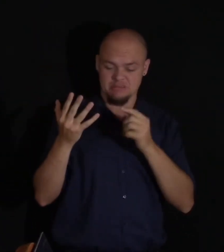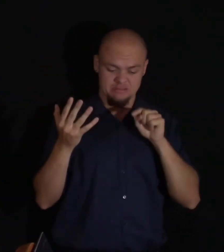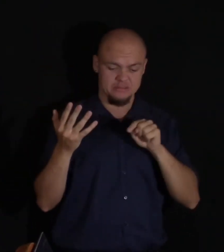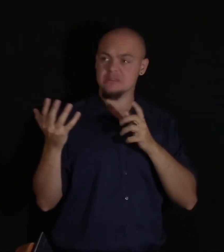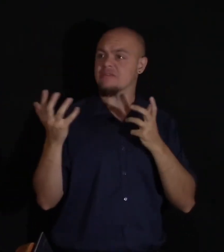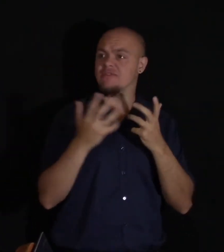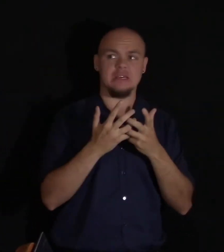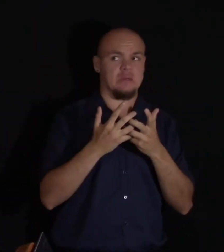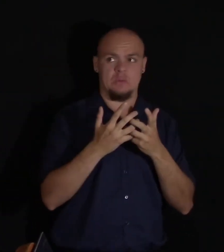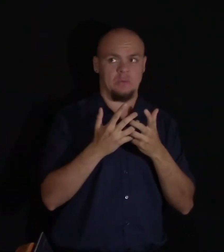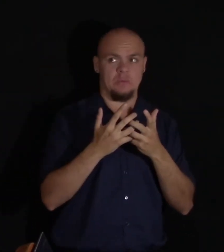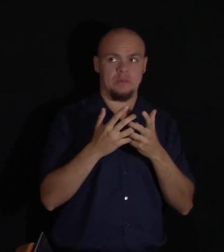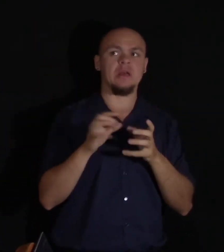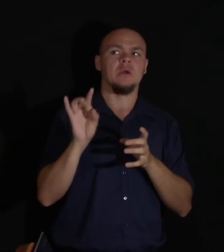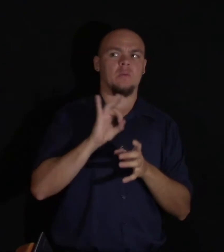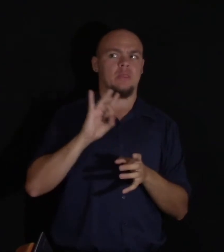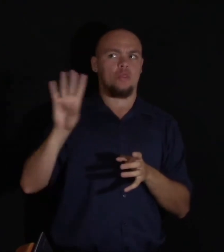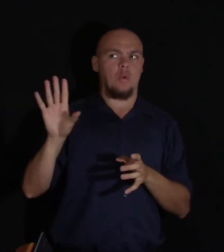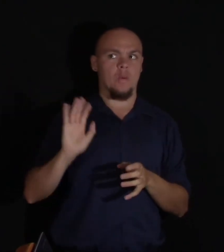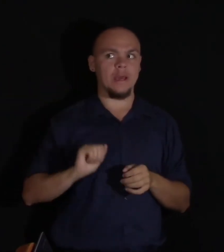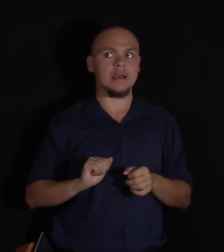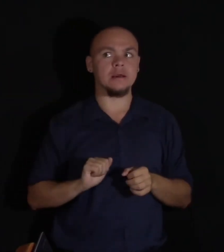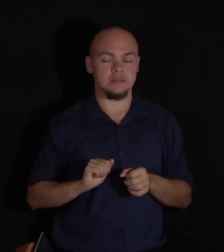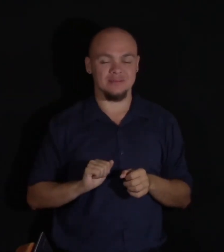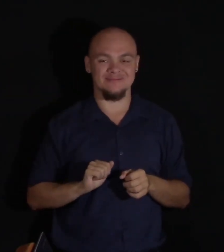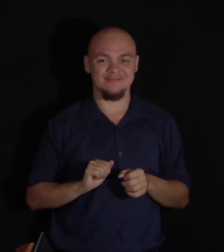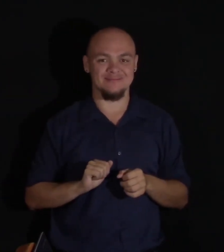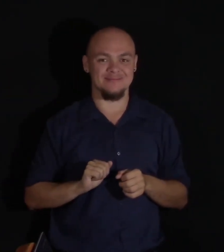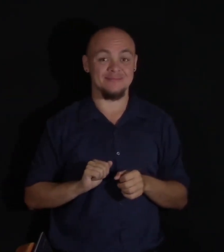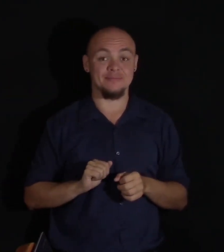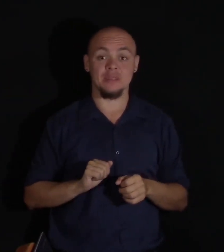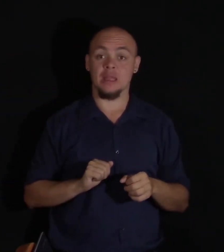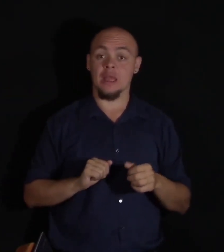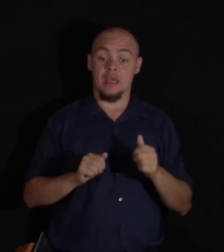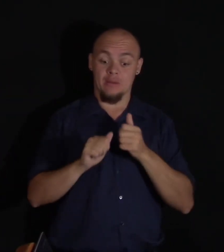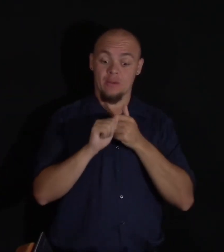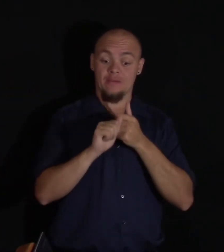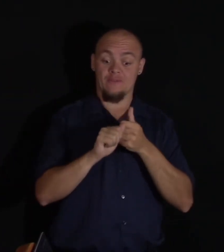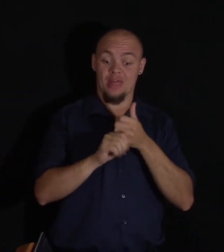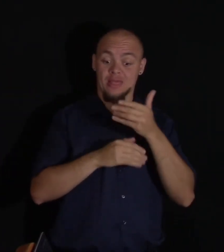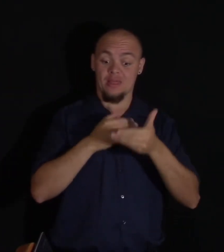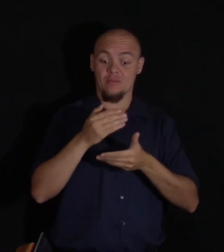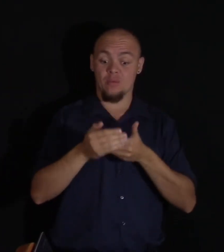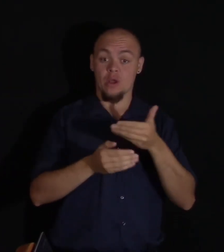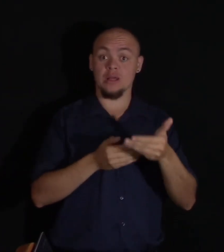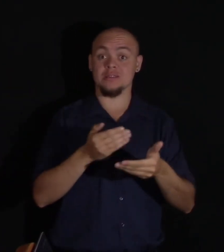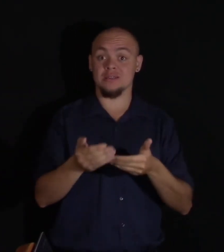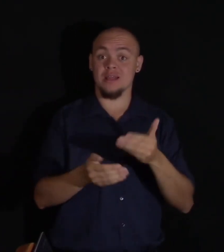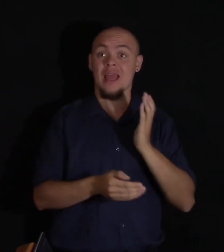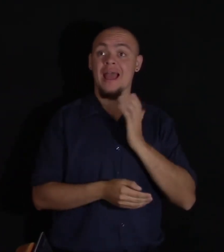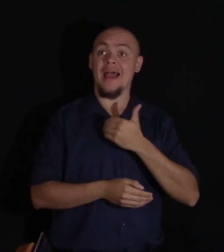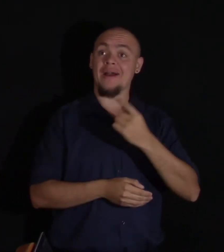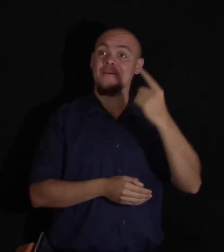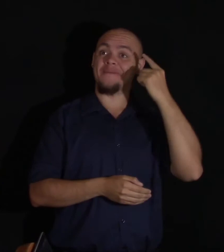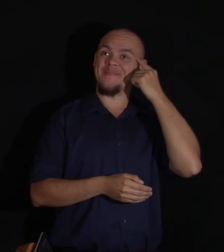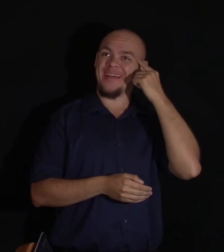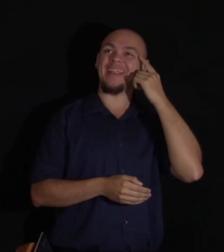the picture, we throw away. And as long as we follow this process, our mind feels